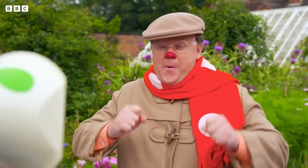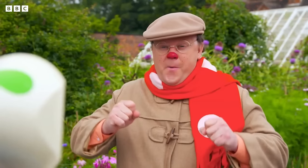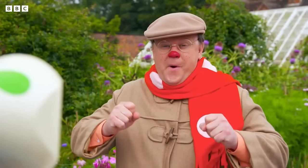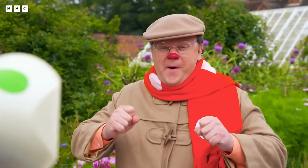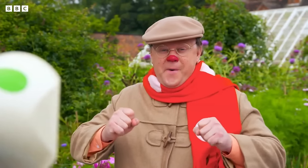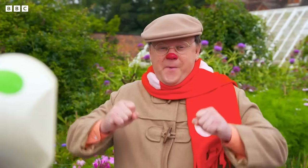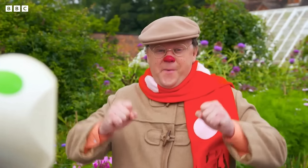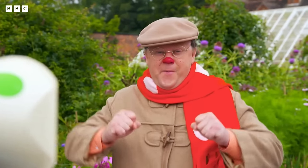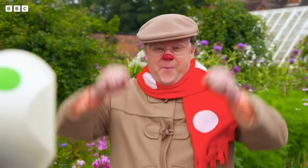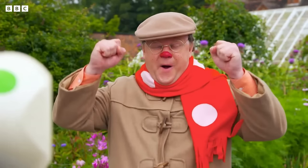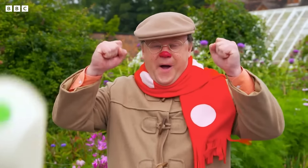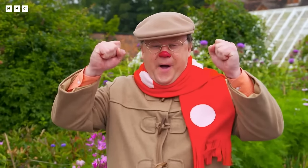Tumble!